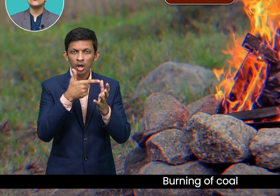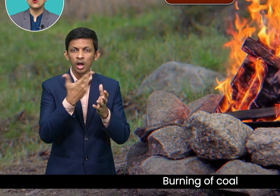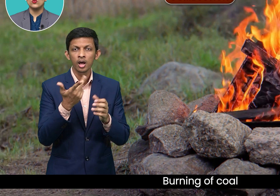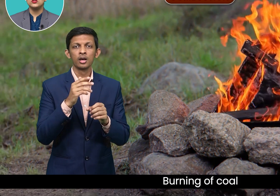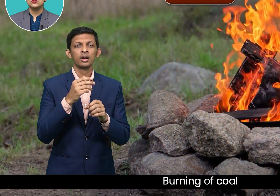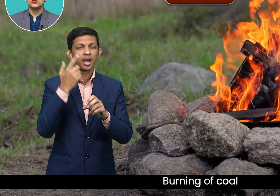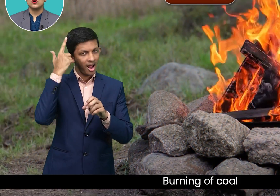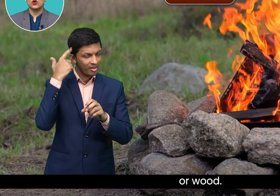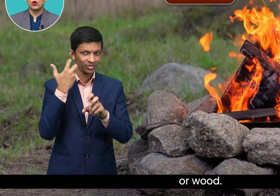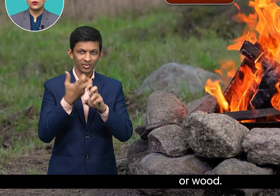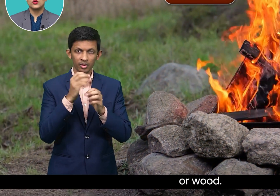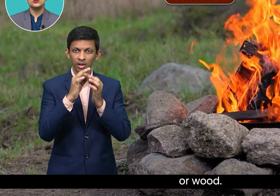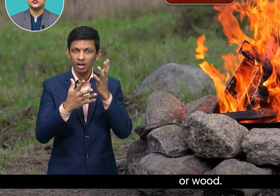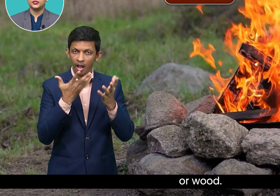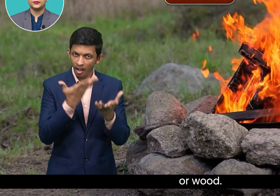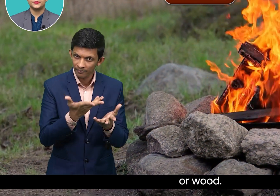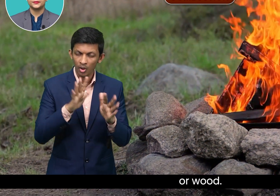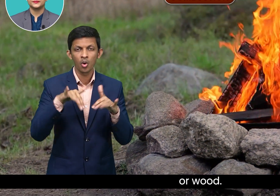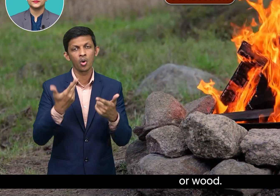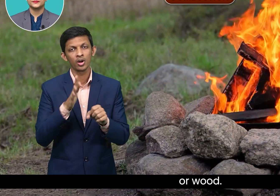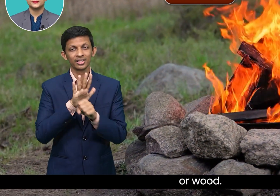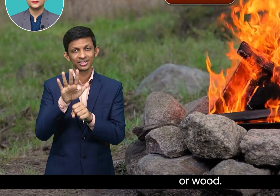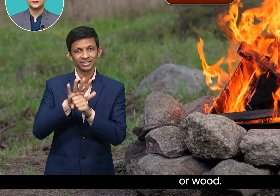burning of coal or wood,